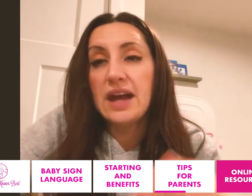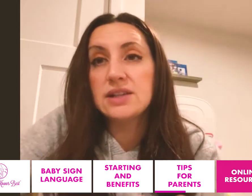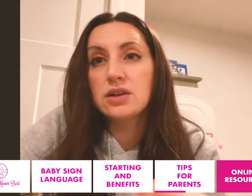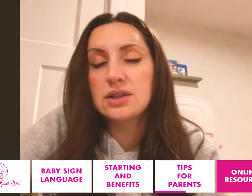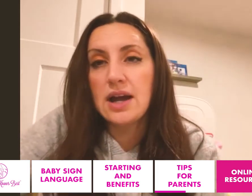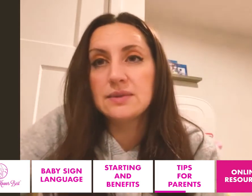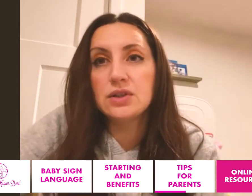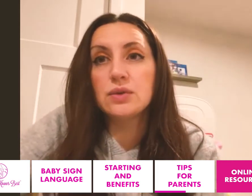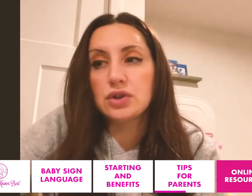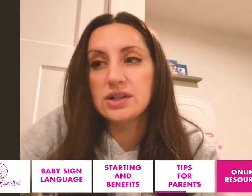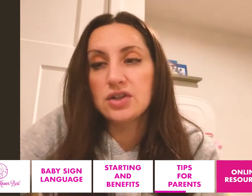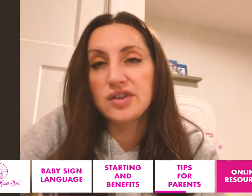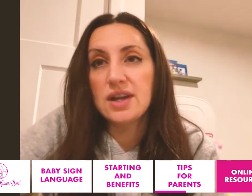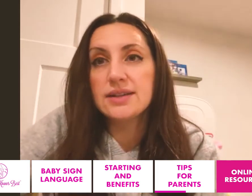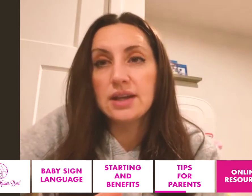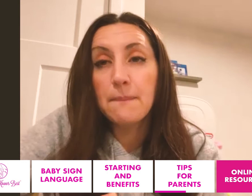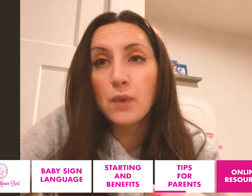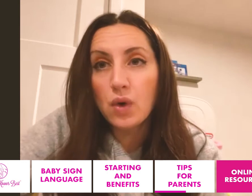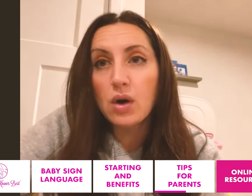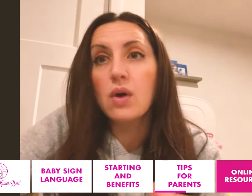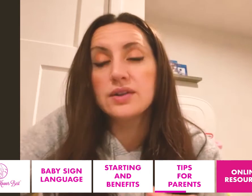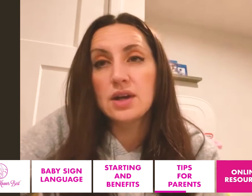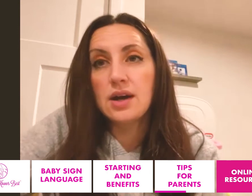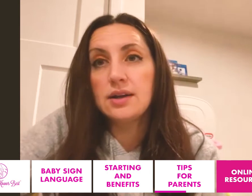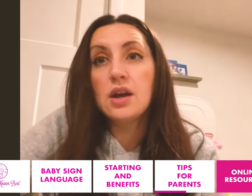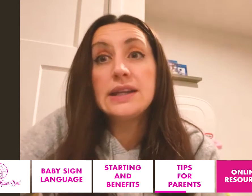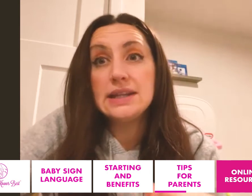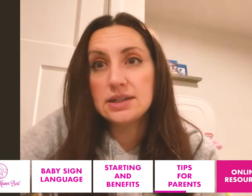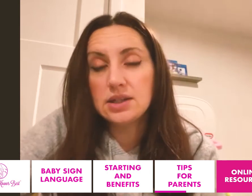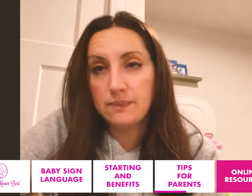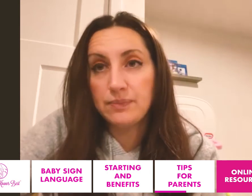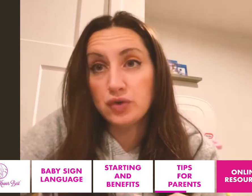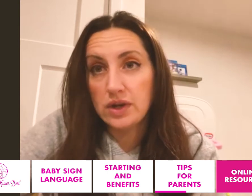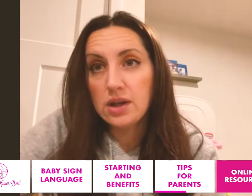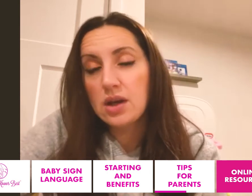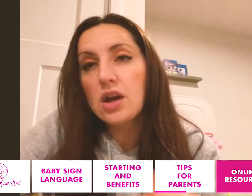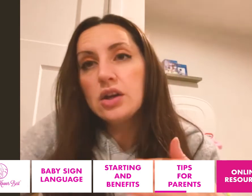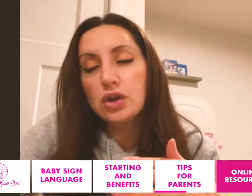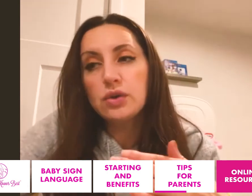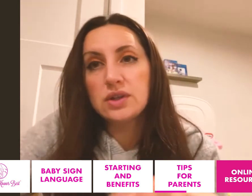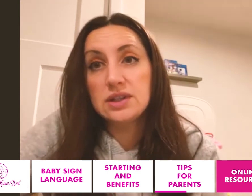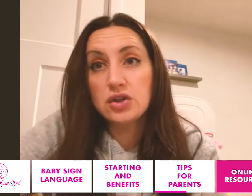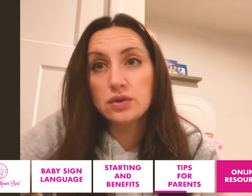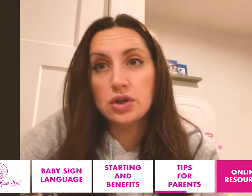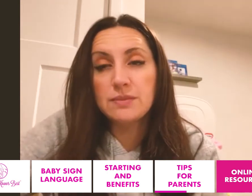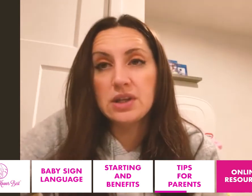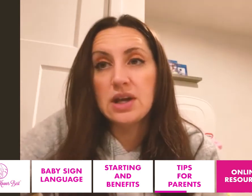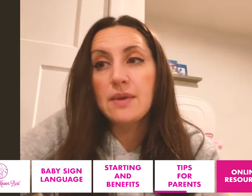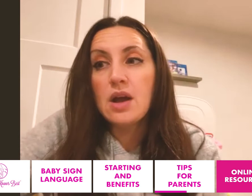a good time to start teaching signs like more, all done, eat, drink. You can teach those during mealtime.